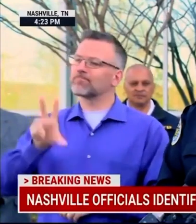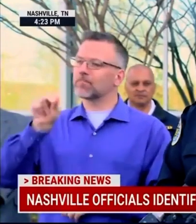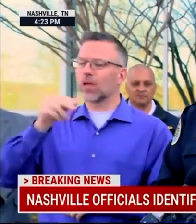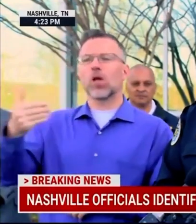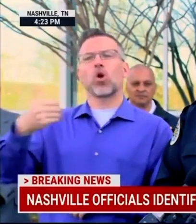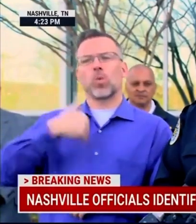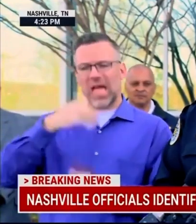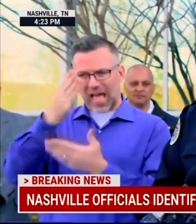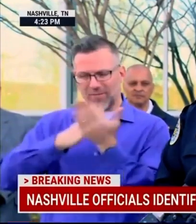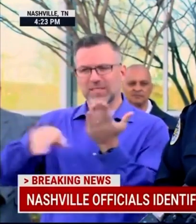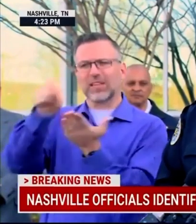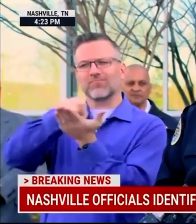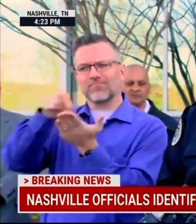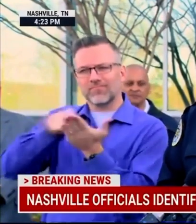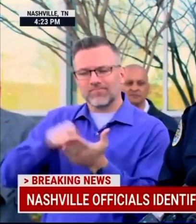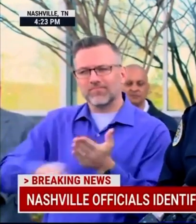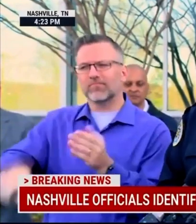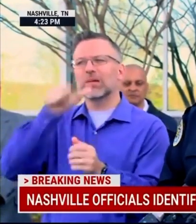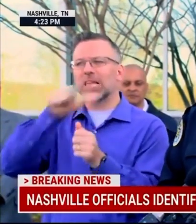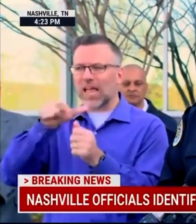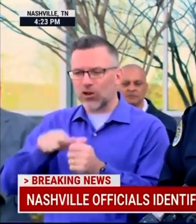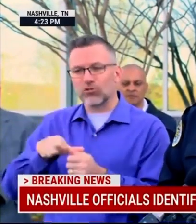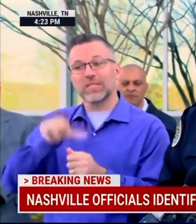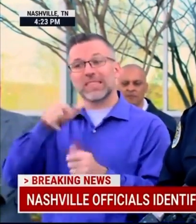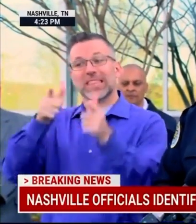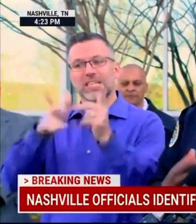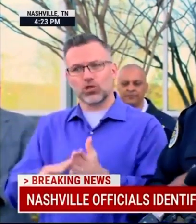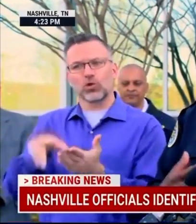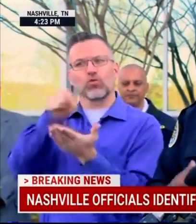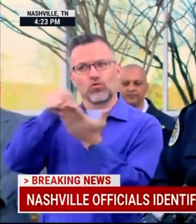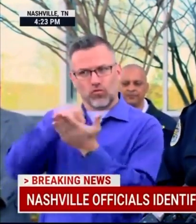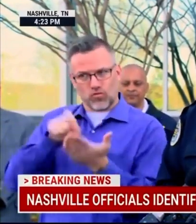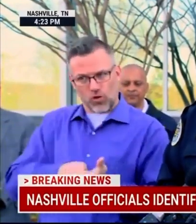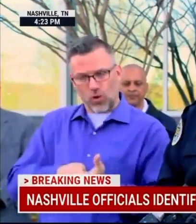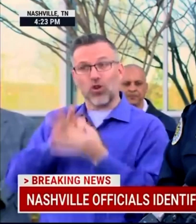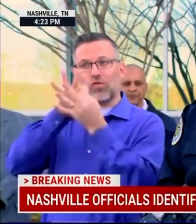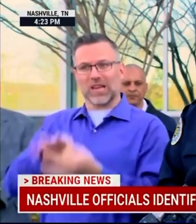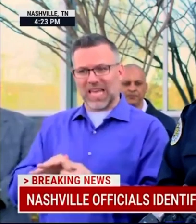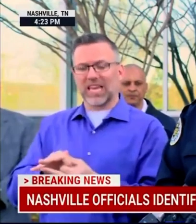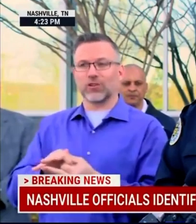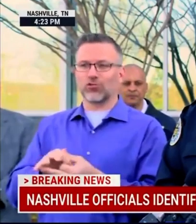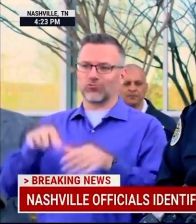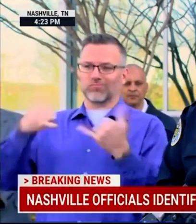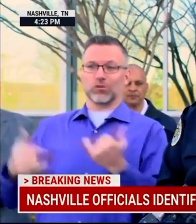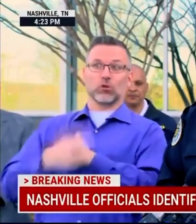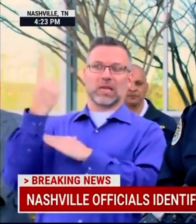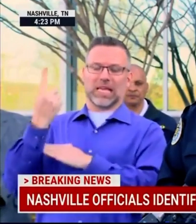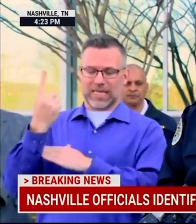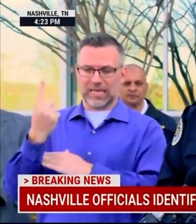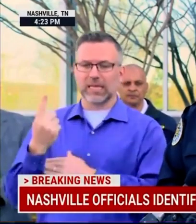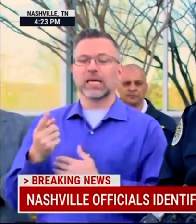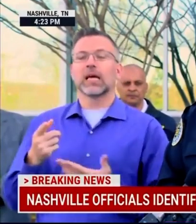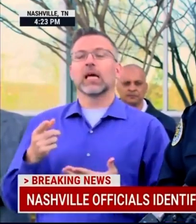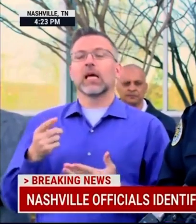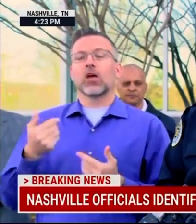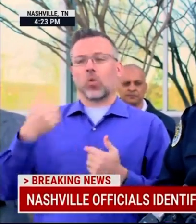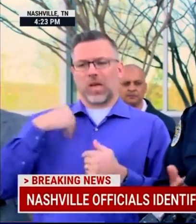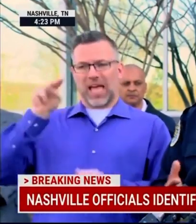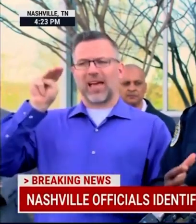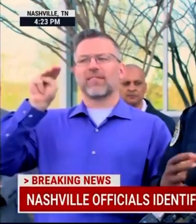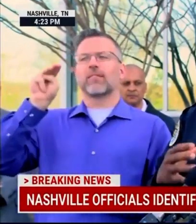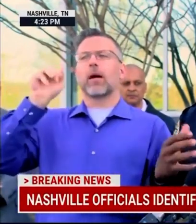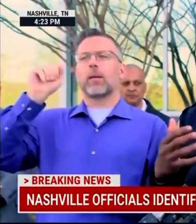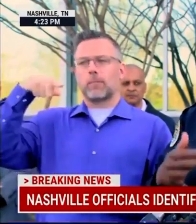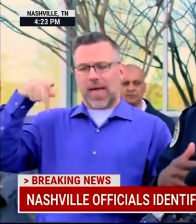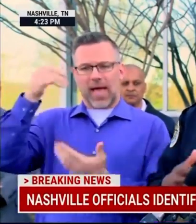We have some writings that we're going over that pertain to this date, the actual incident. We have a map